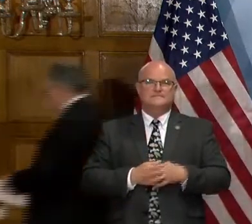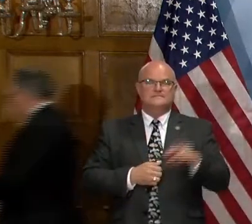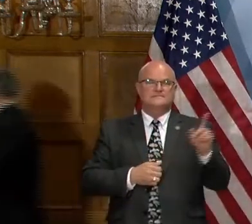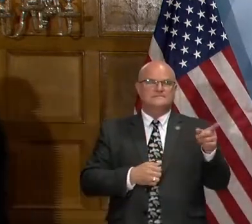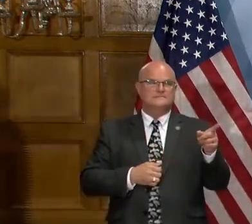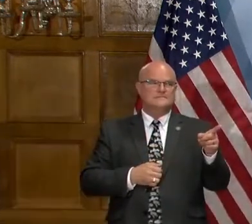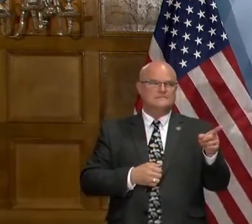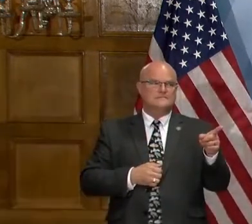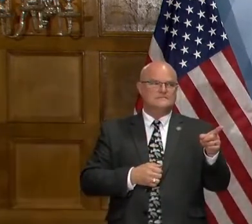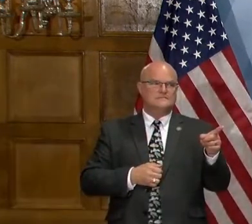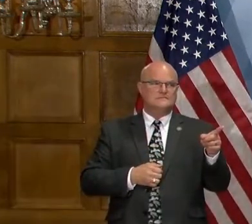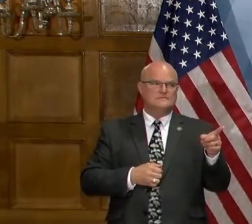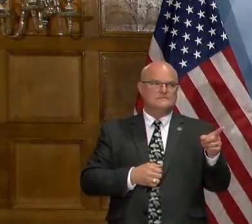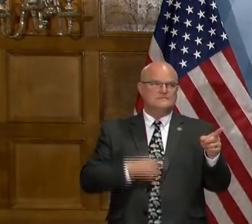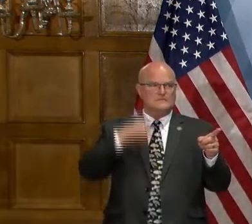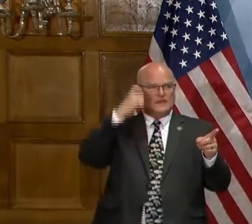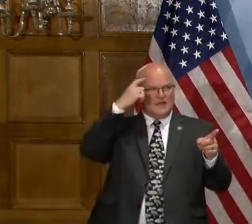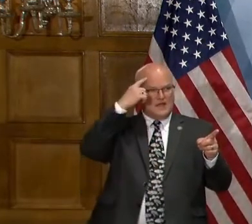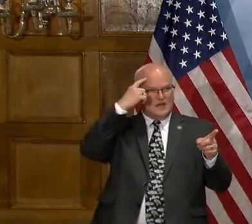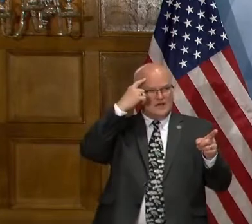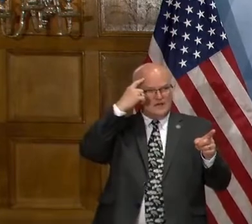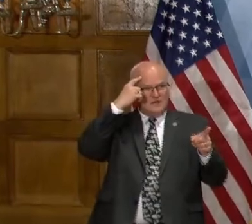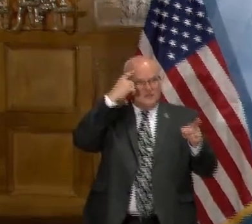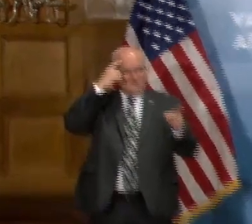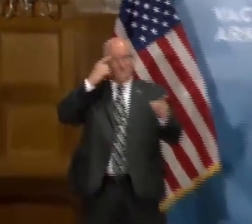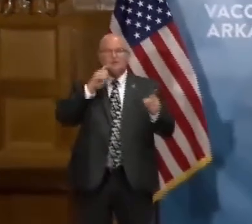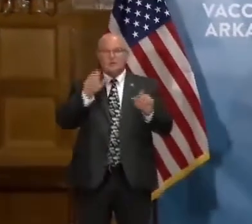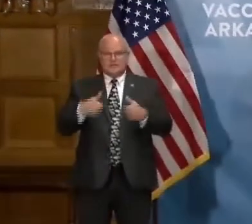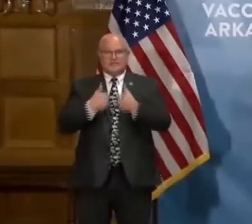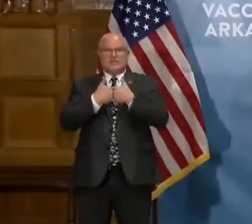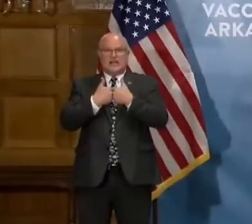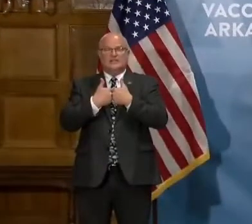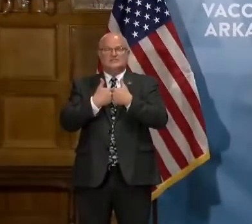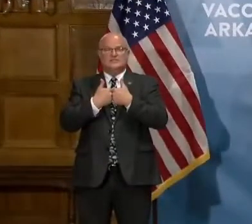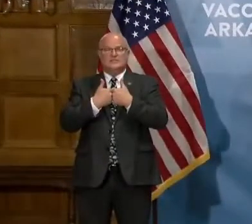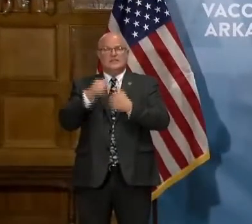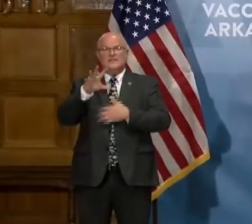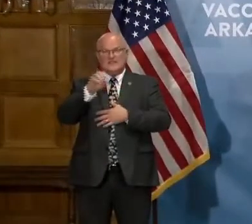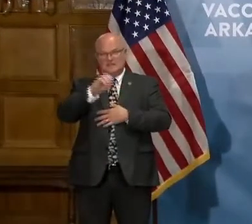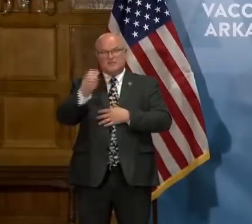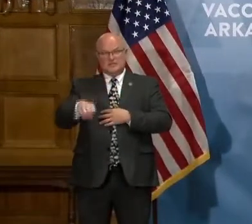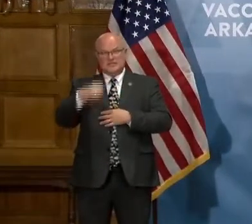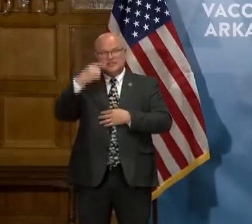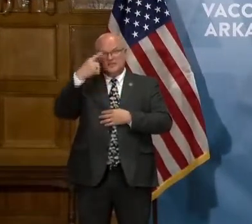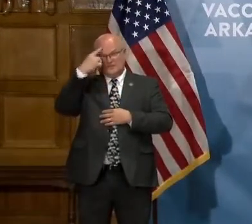Yes. Governor, as you said, it will be a challenge to get 50%,